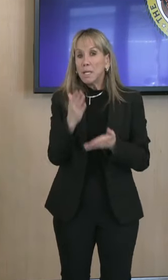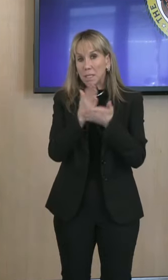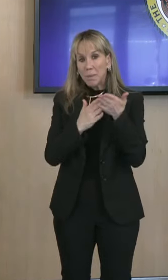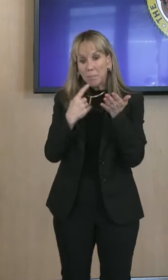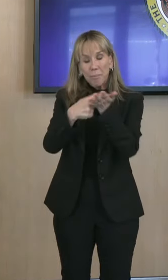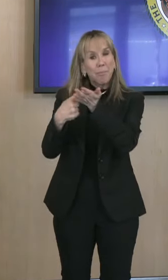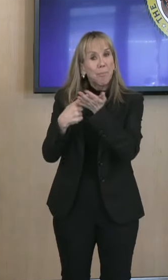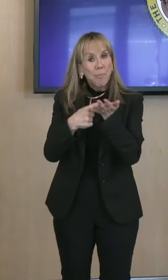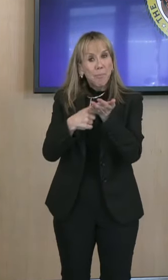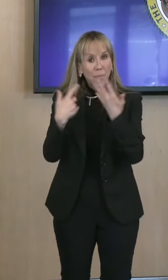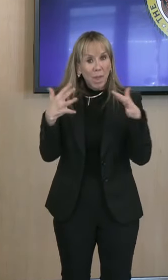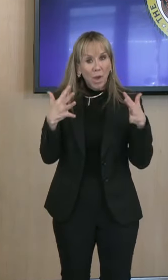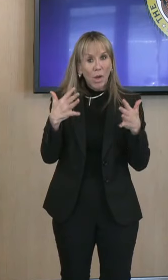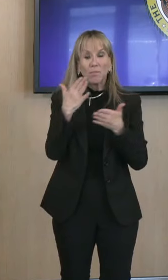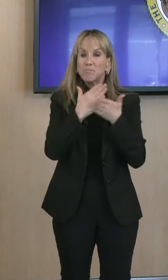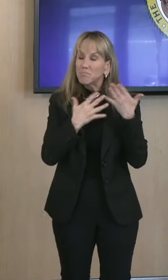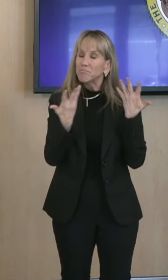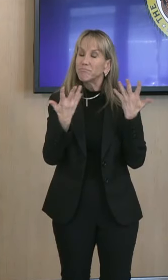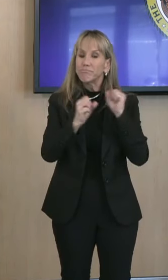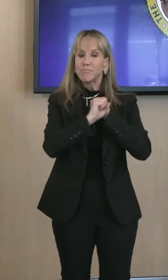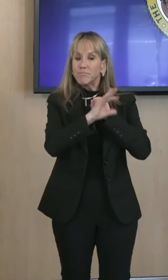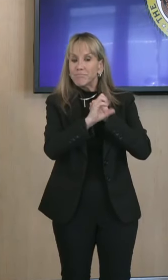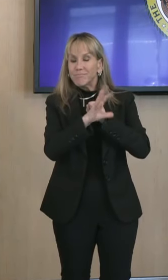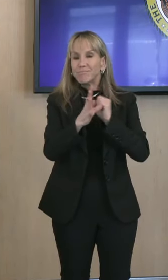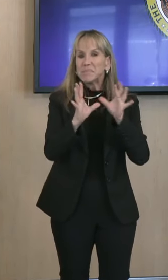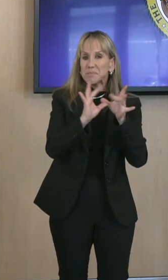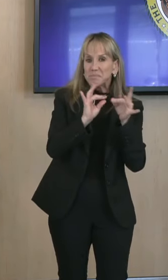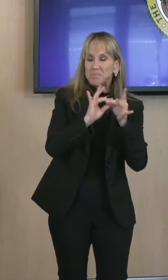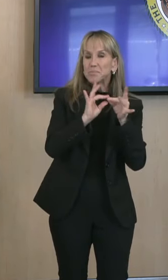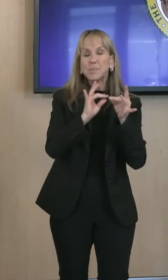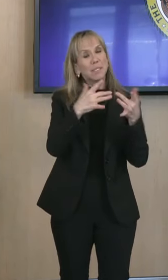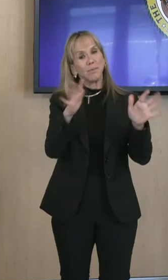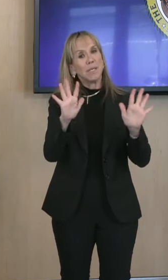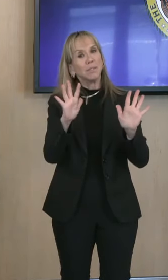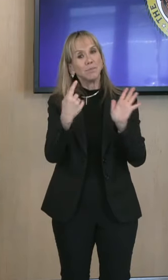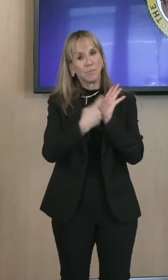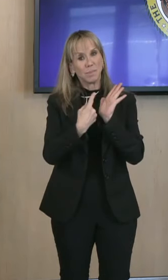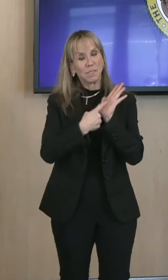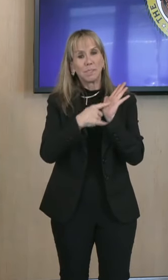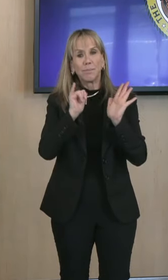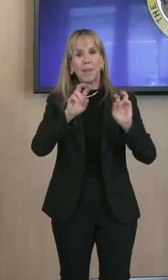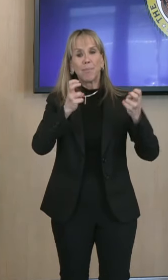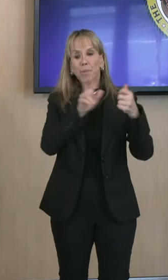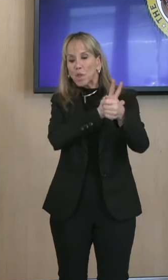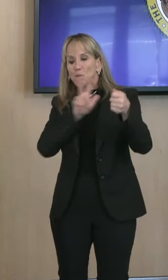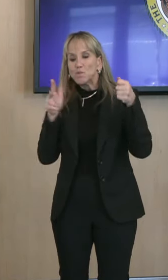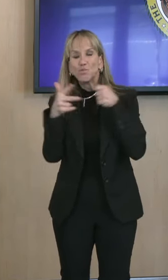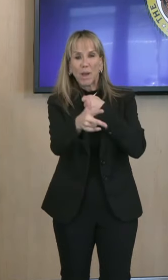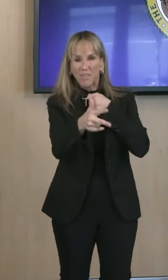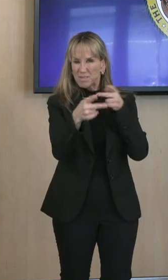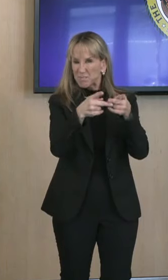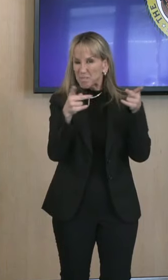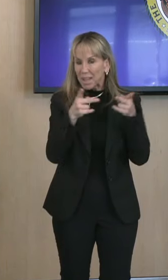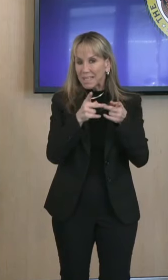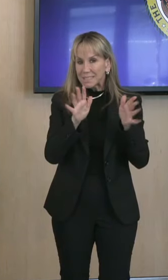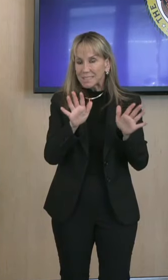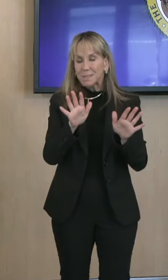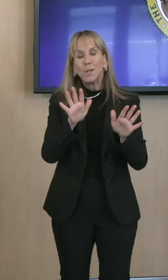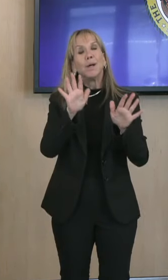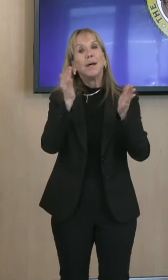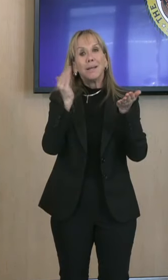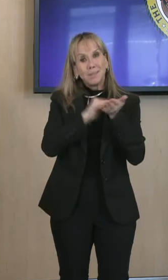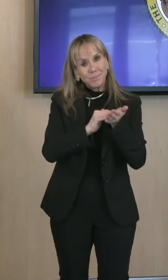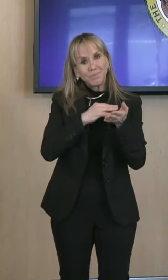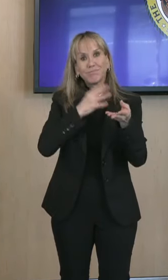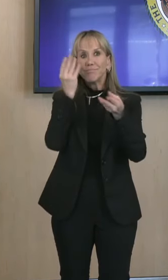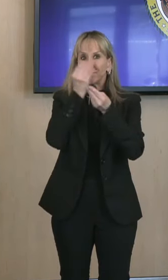and also some media, if you would, coverage related to things like these drive-in facilities. Folks, it is